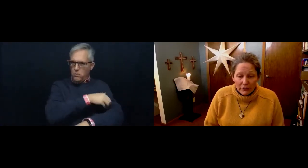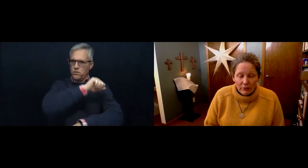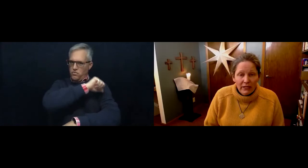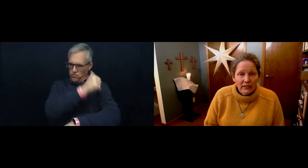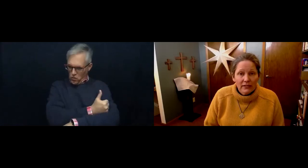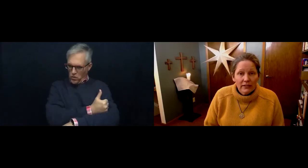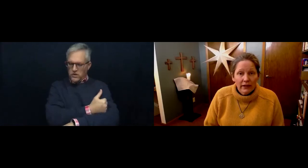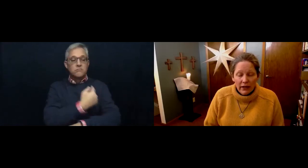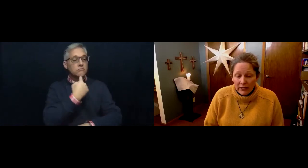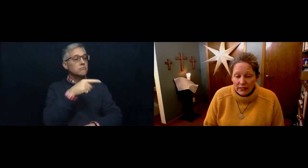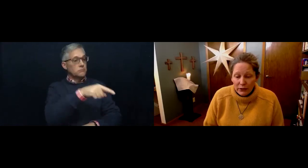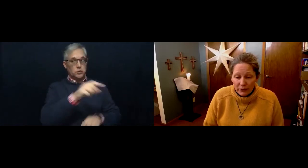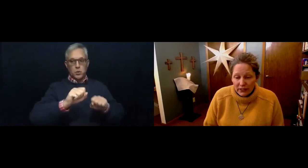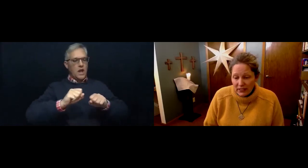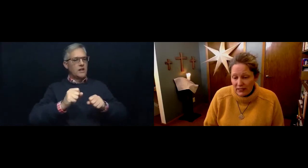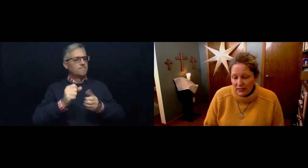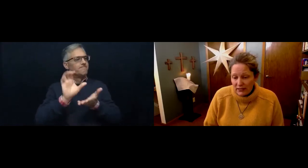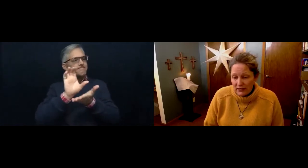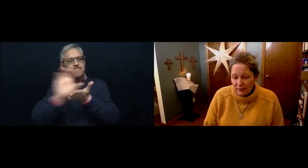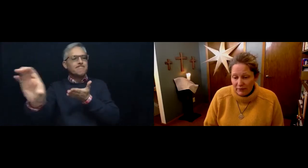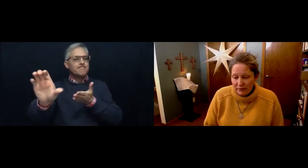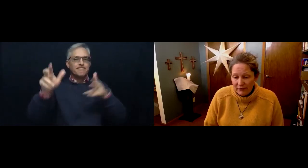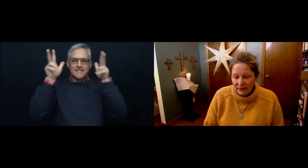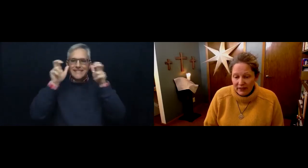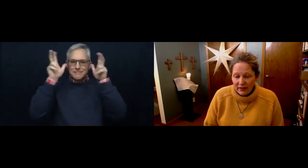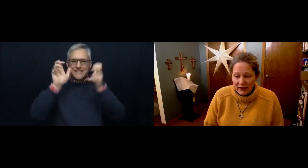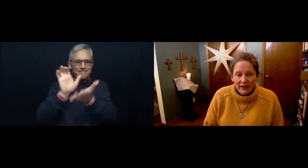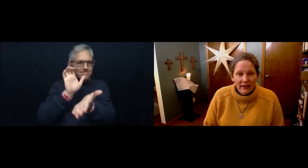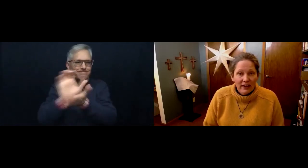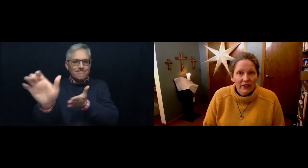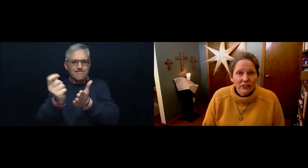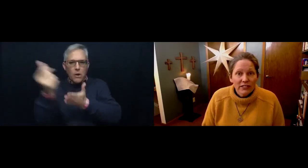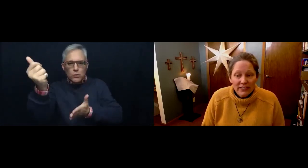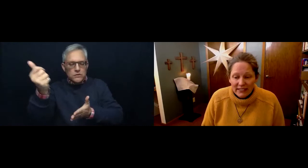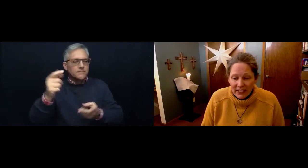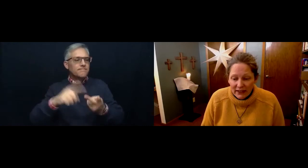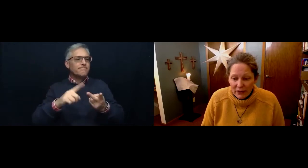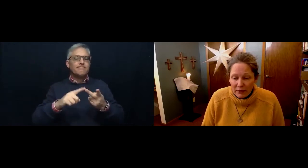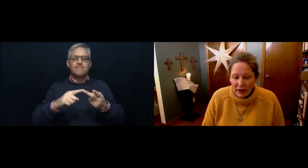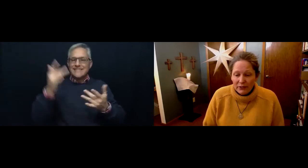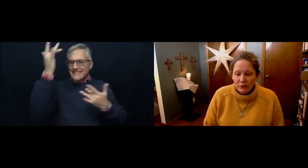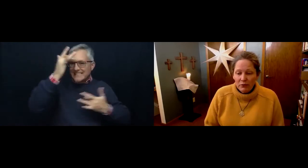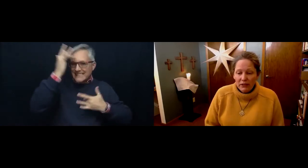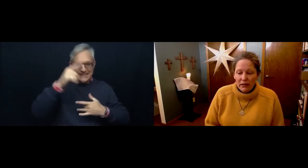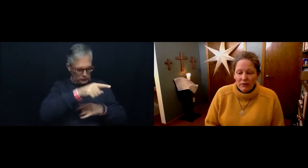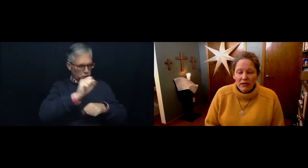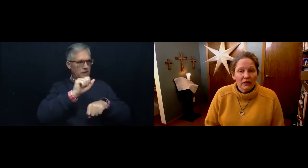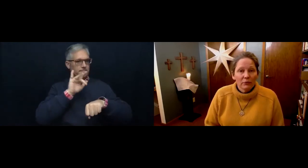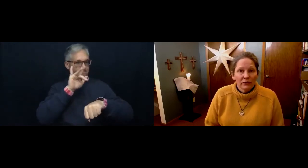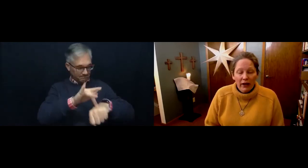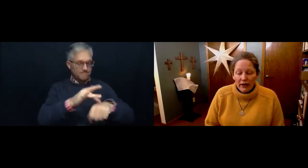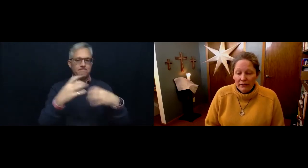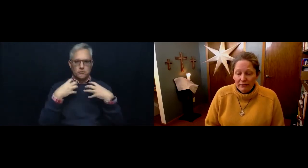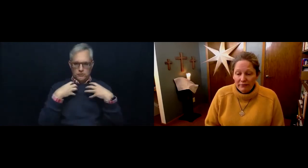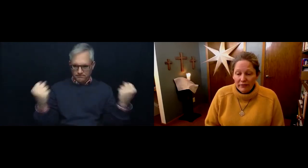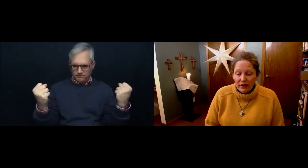out all demons and to cure diseases. And then Jesus sent them out to proclaim the kingdom